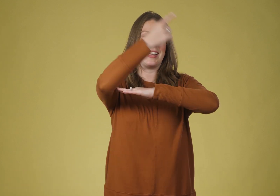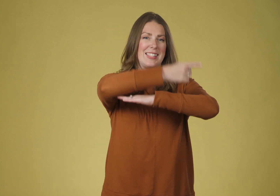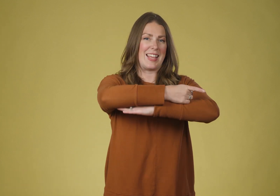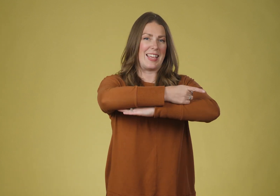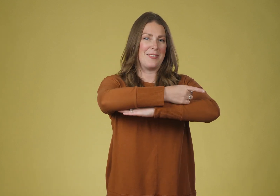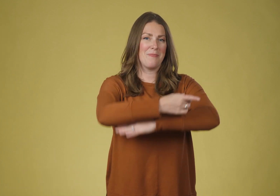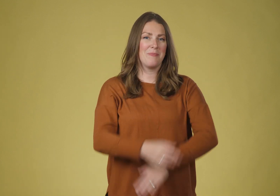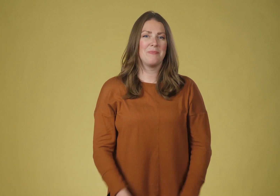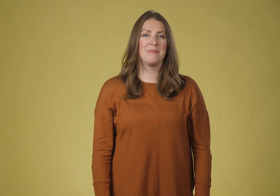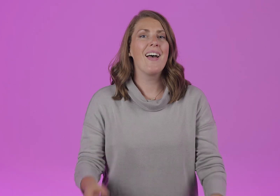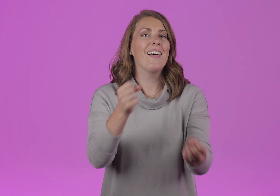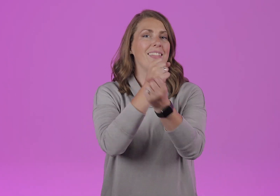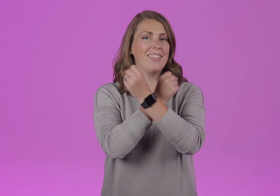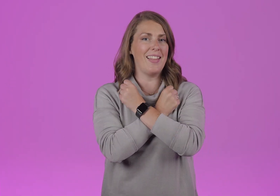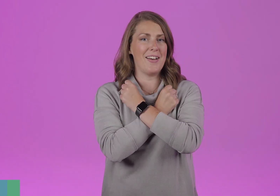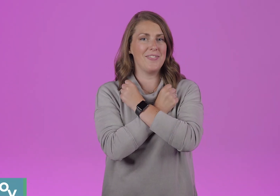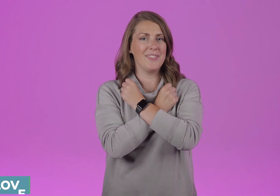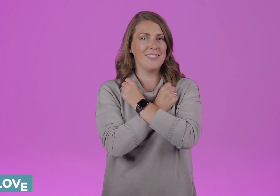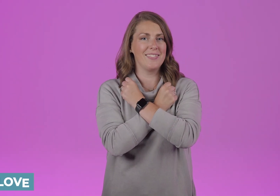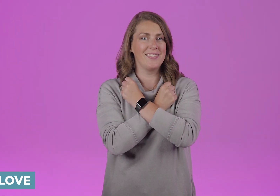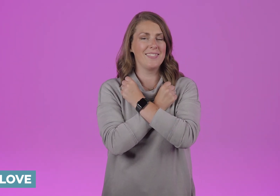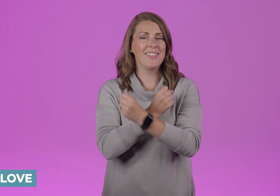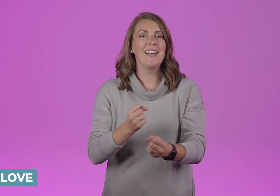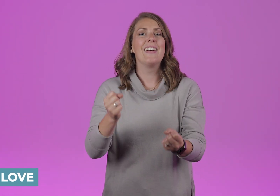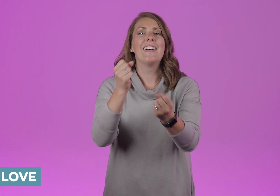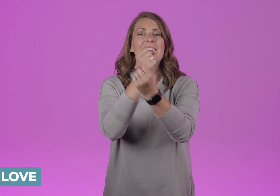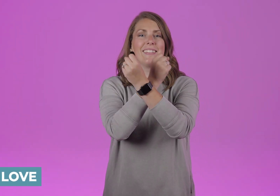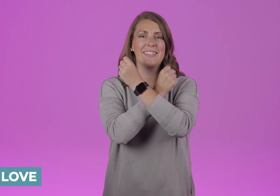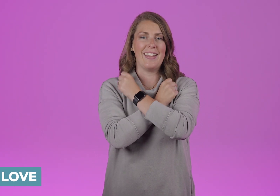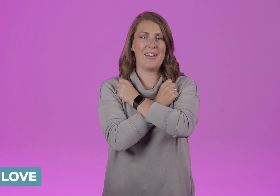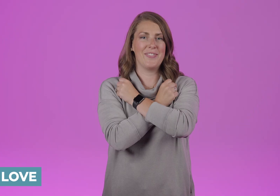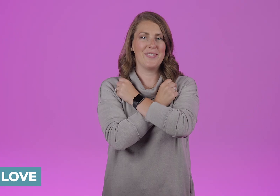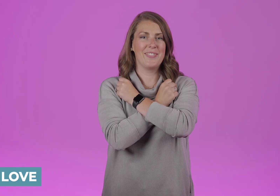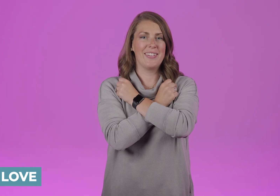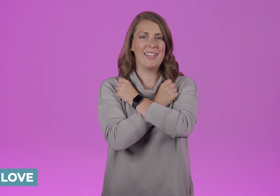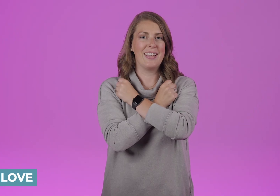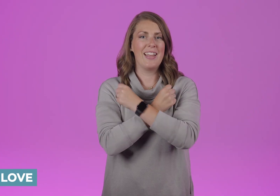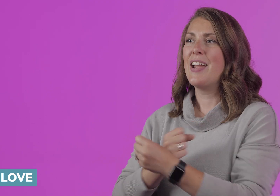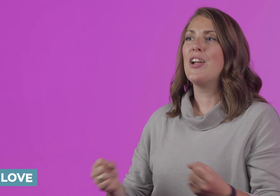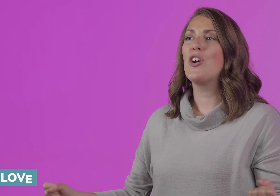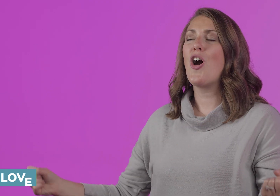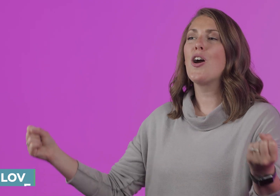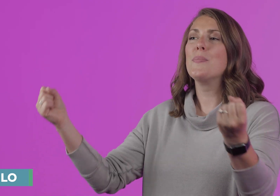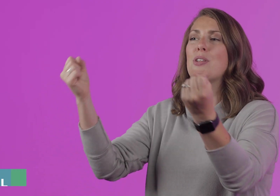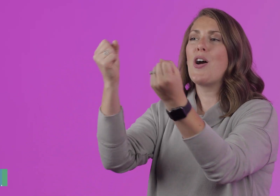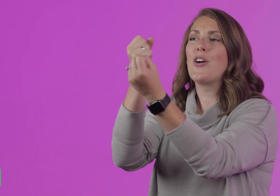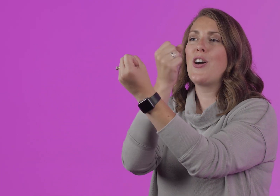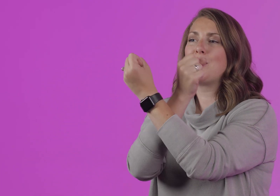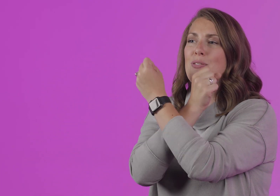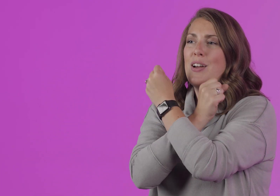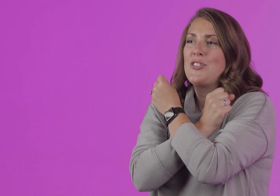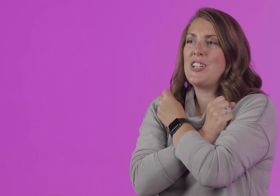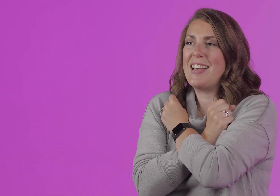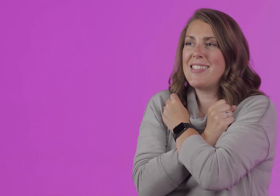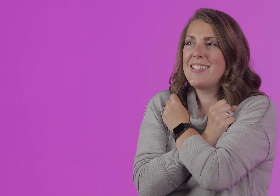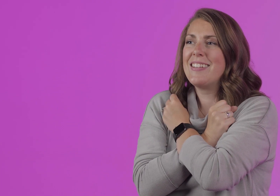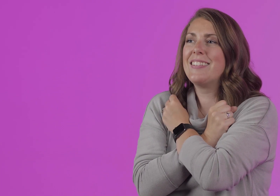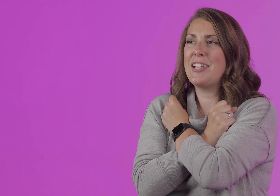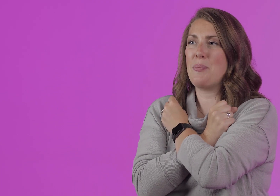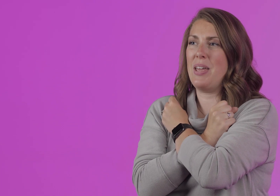Valentine's Day. Love. Love. Your arms are crossed around your chest like a big